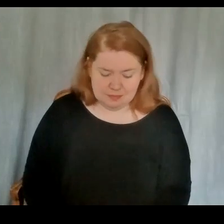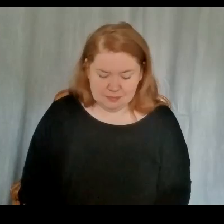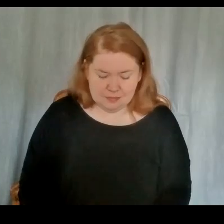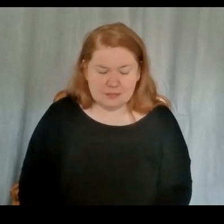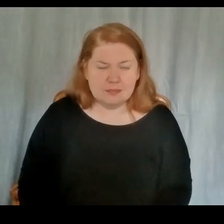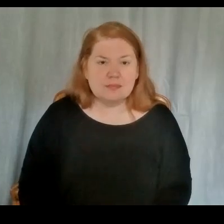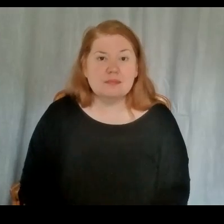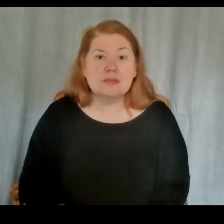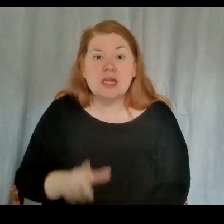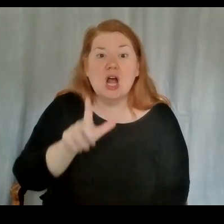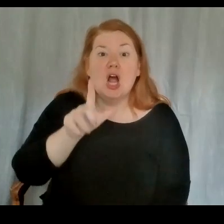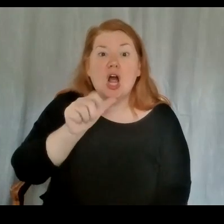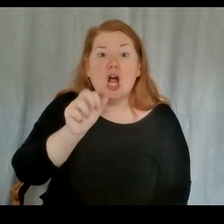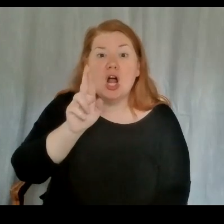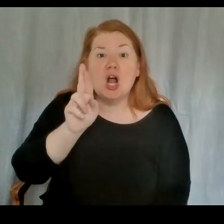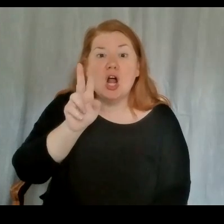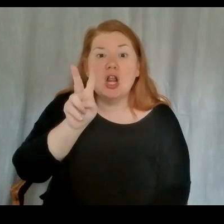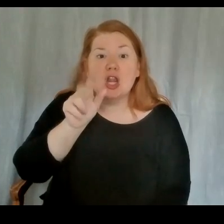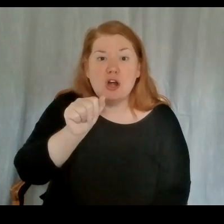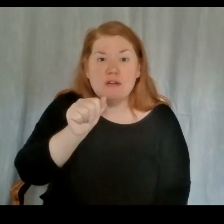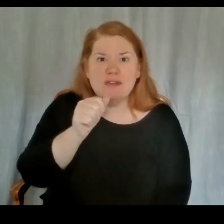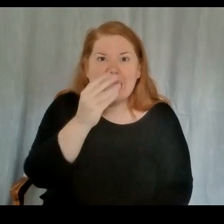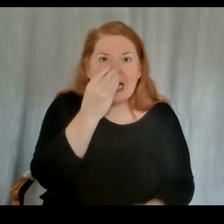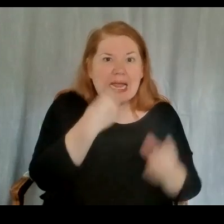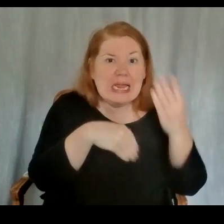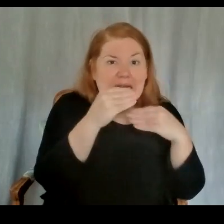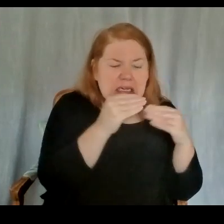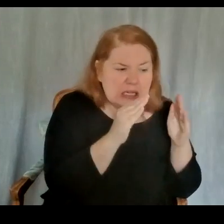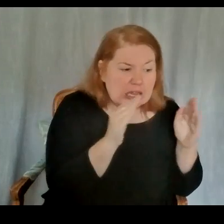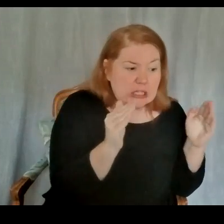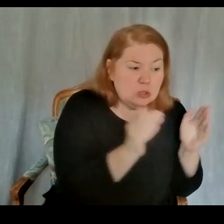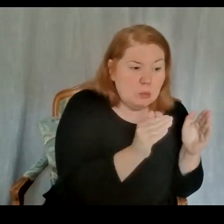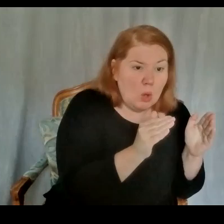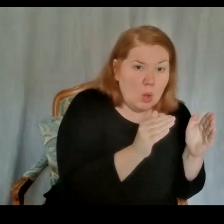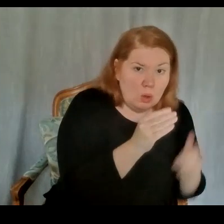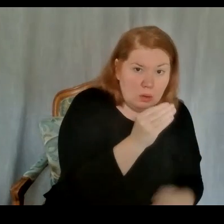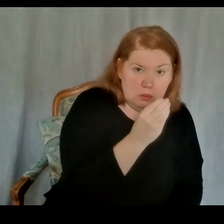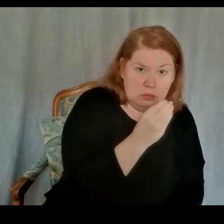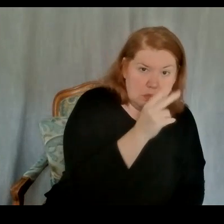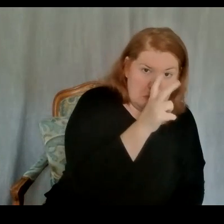They larvae then feed or eat the aphids.